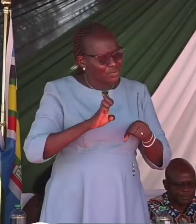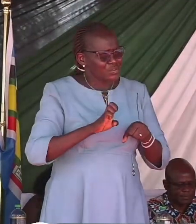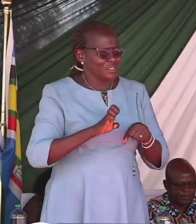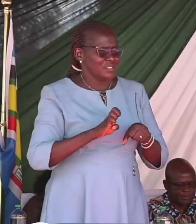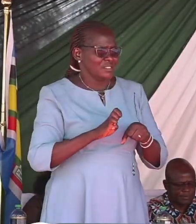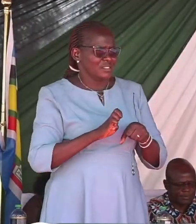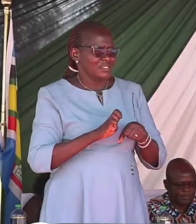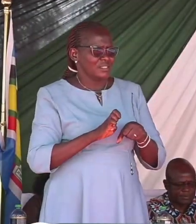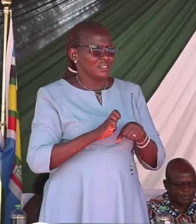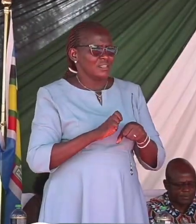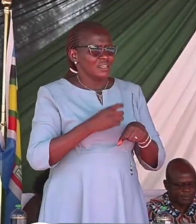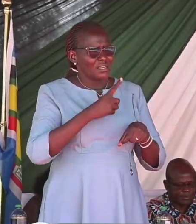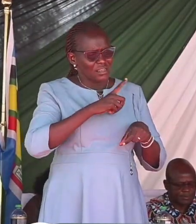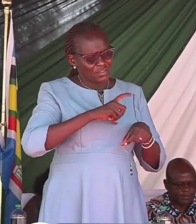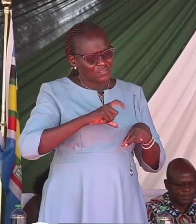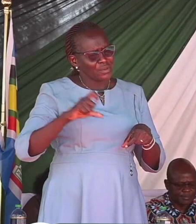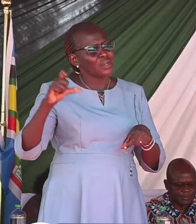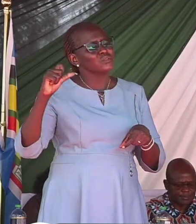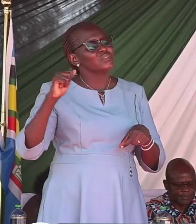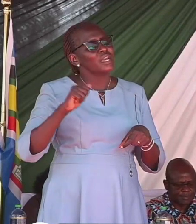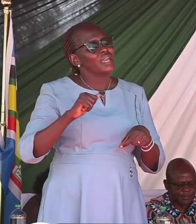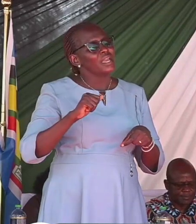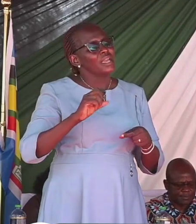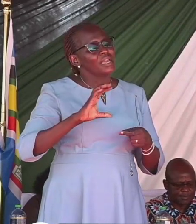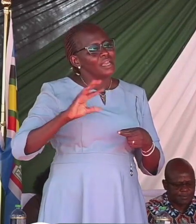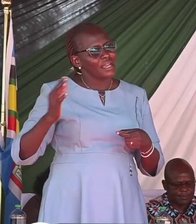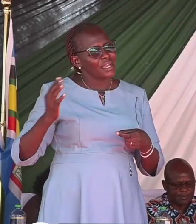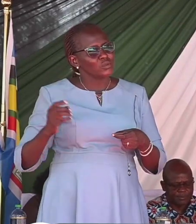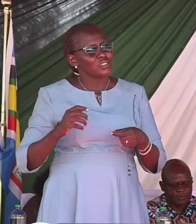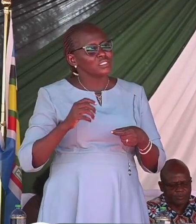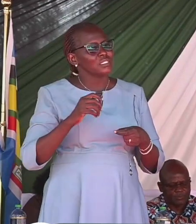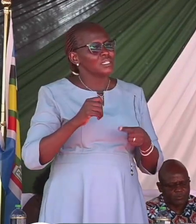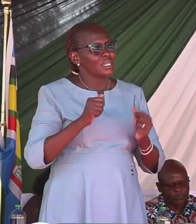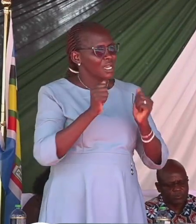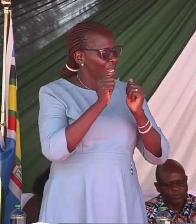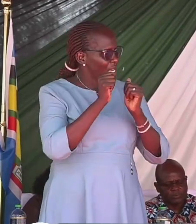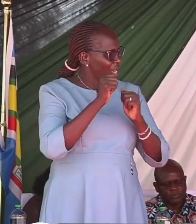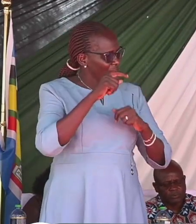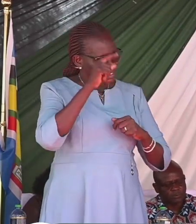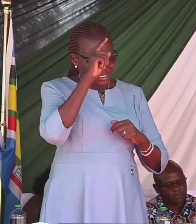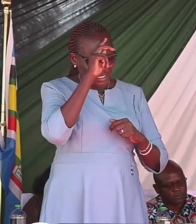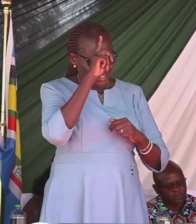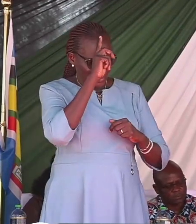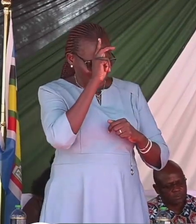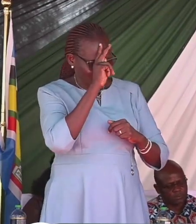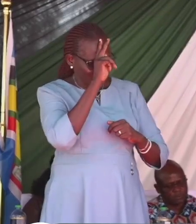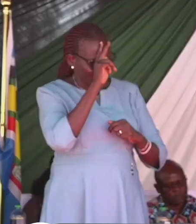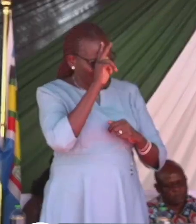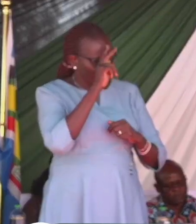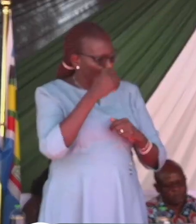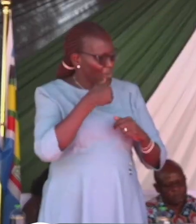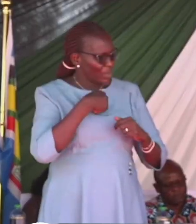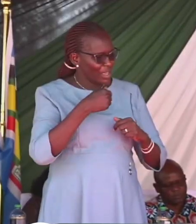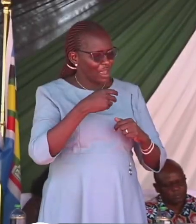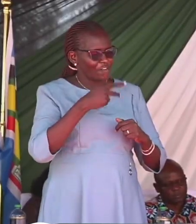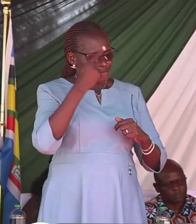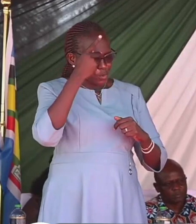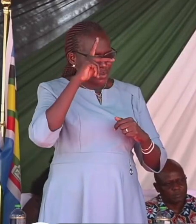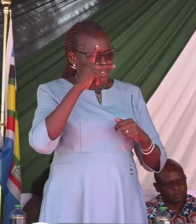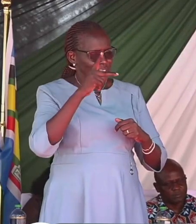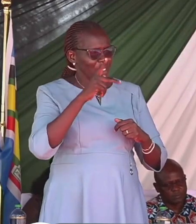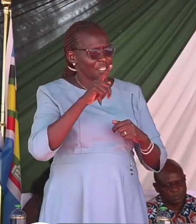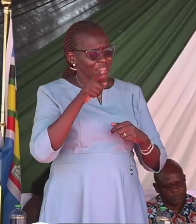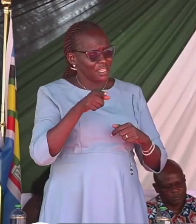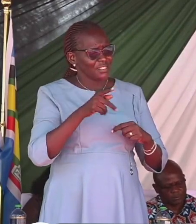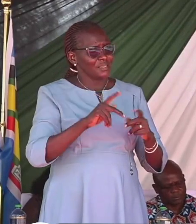our county attorney, and we have policies also in place which are with that department, which